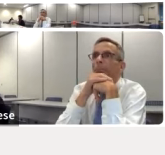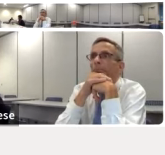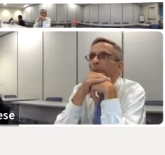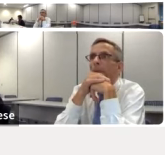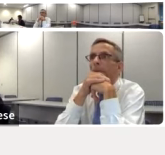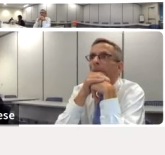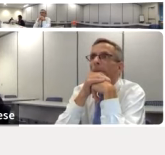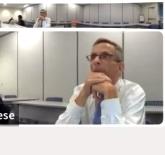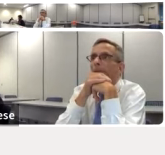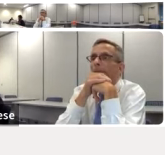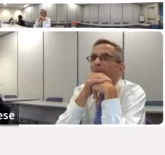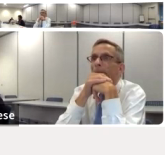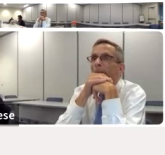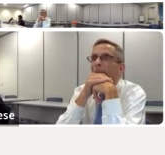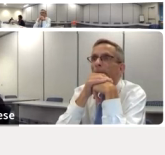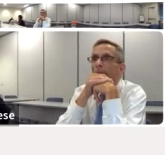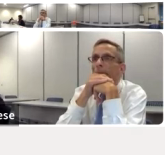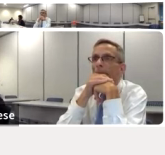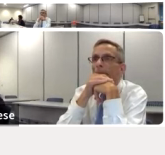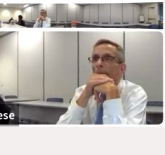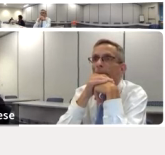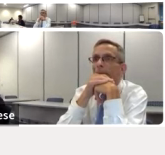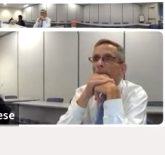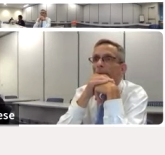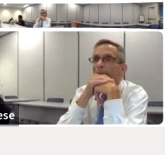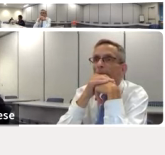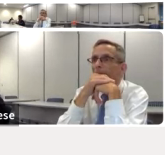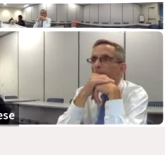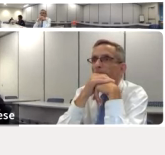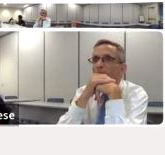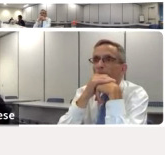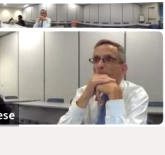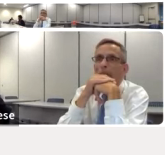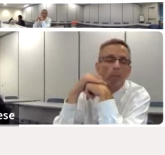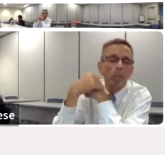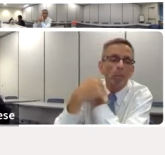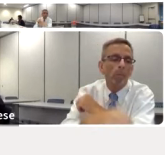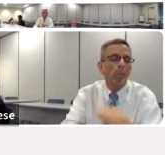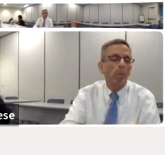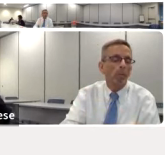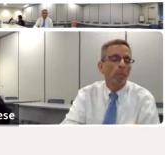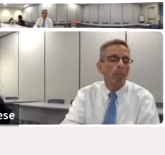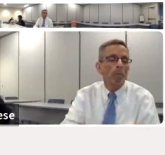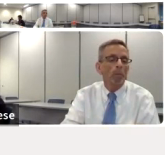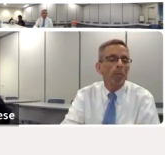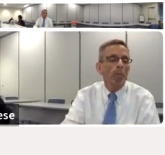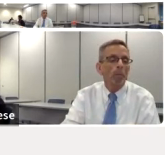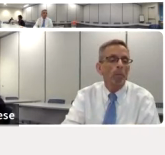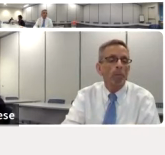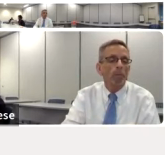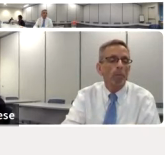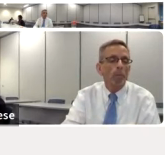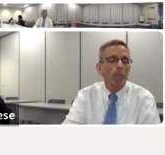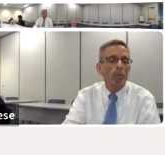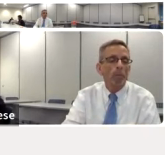few. We have produce clerk, we have that class, stock clerk, custodian, substitute